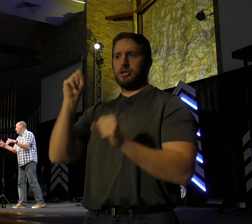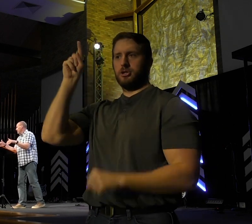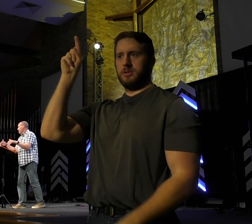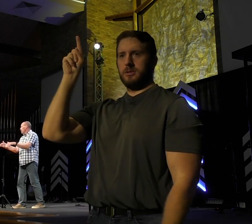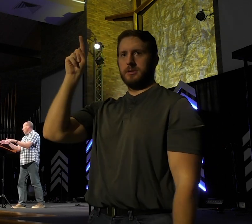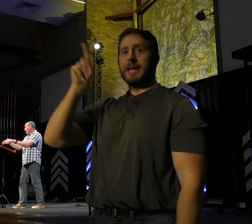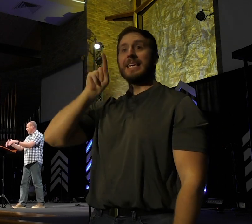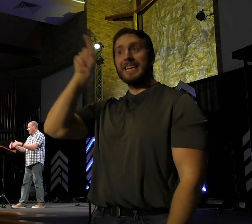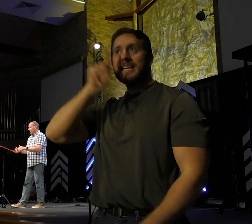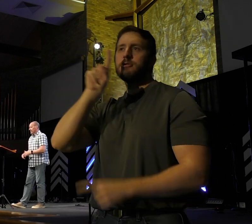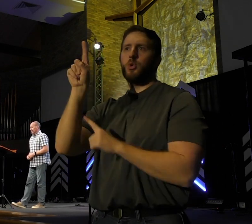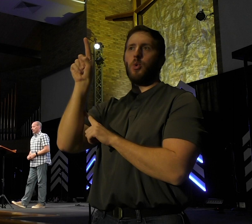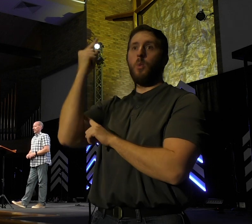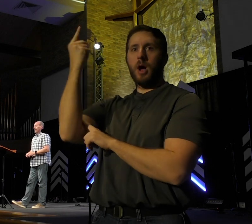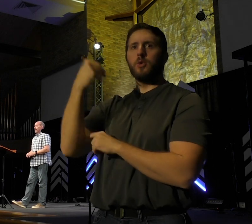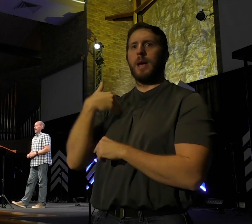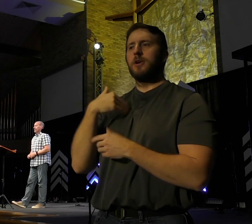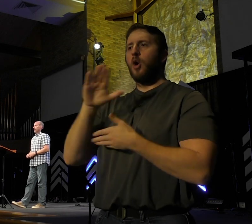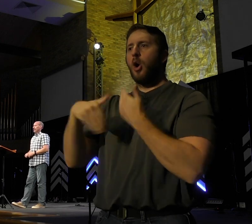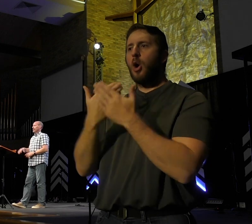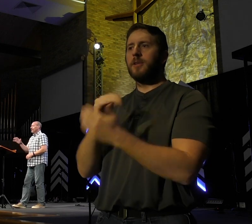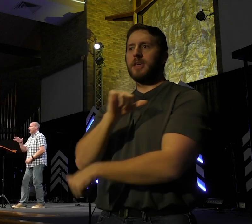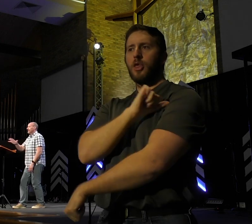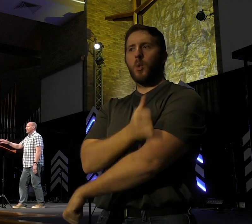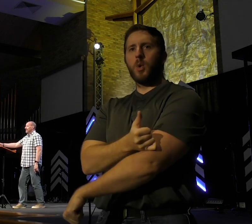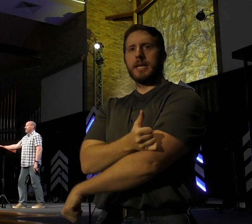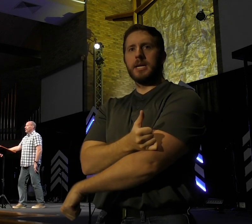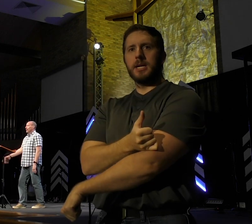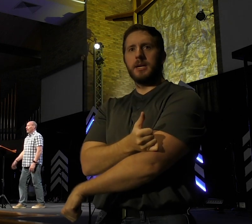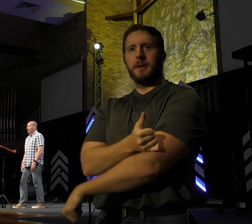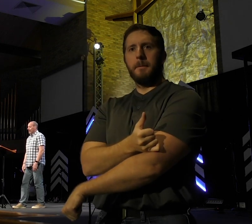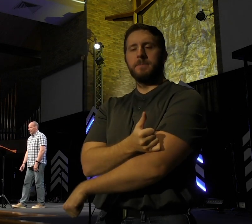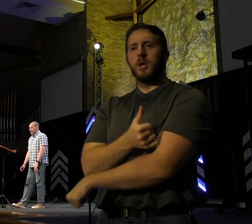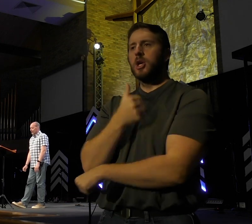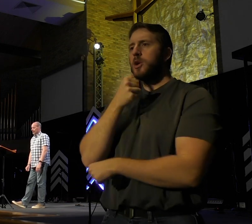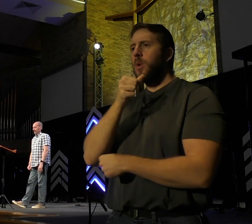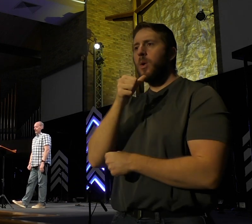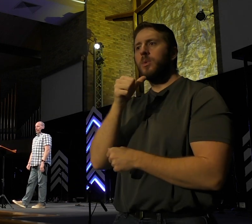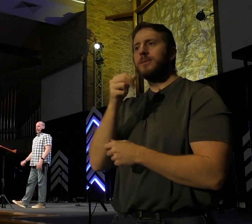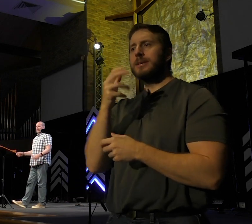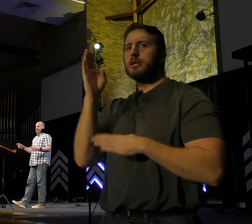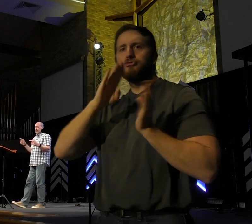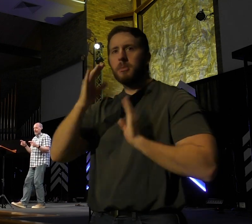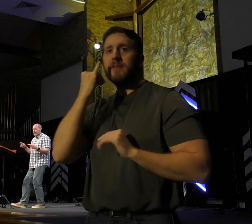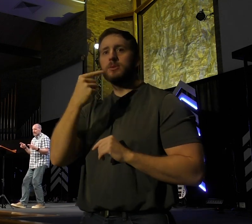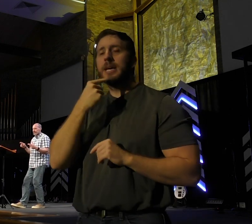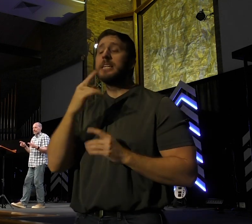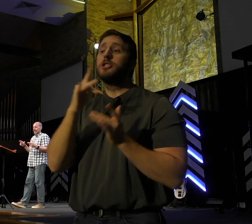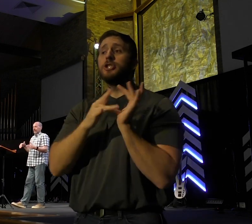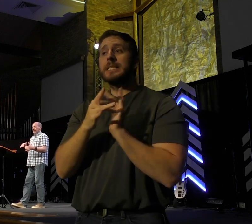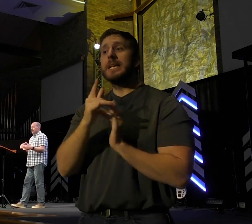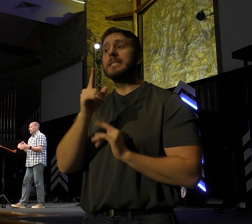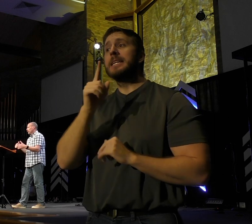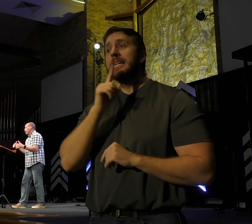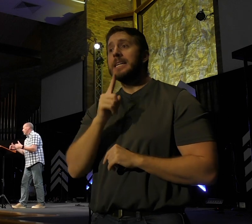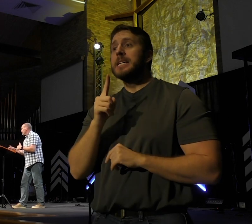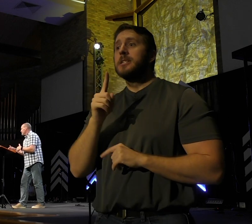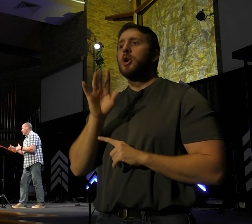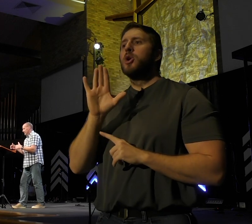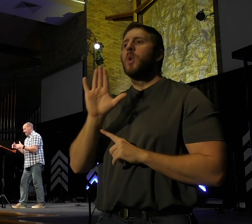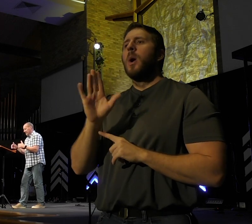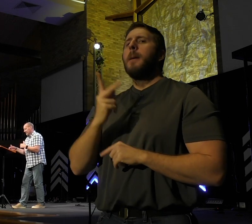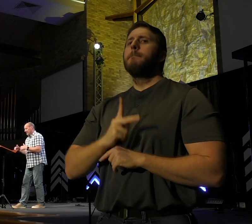he is the one who has all authority. You're not going to get into a whole lot of trouble for saying Jesus is